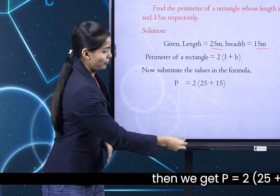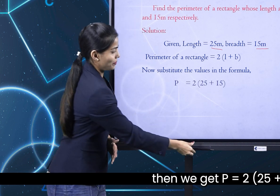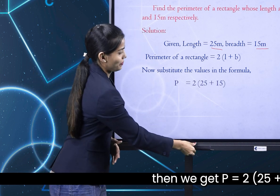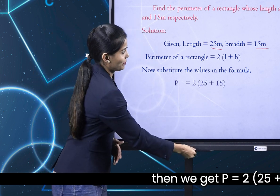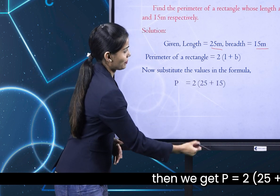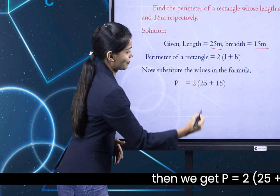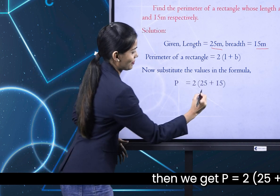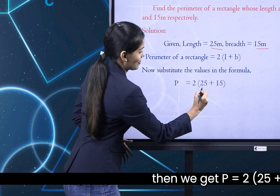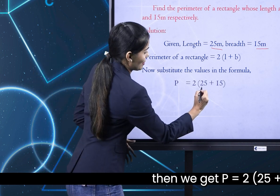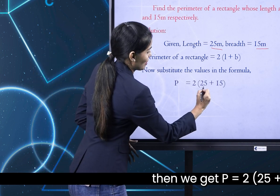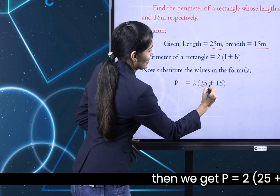25 plus 15.